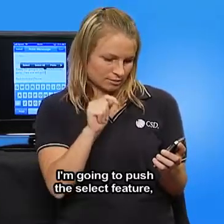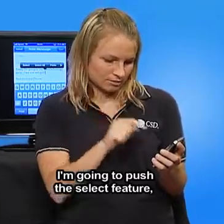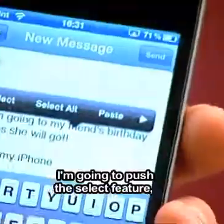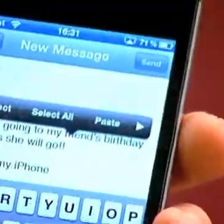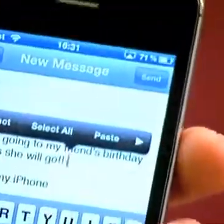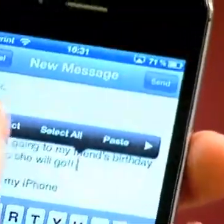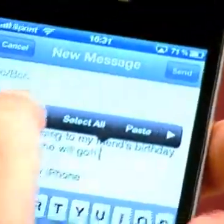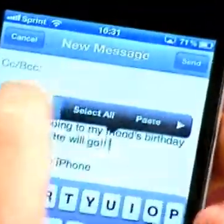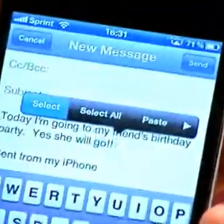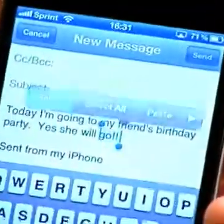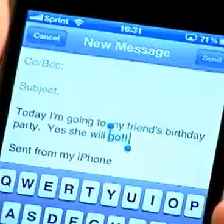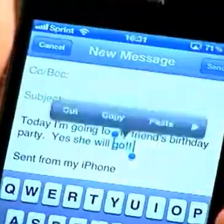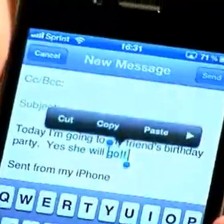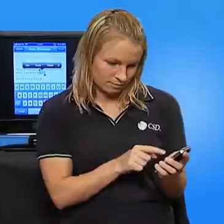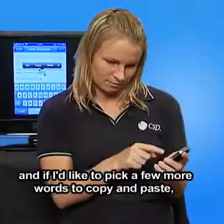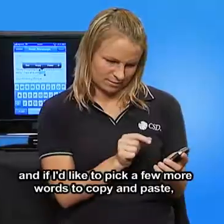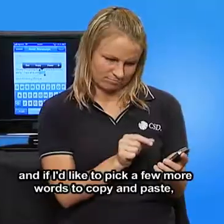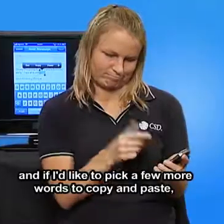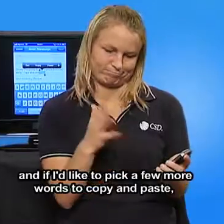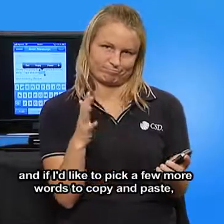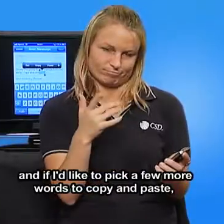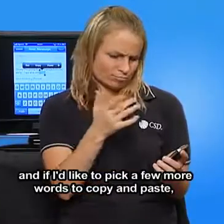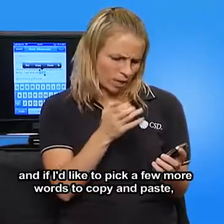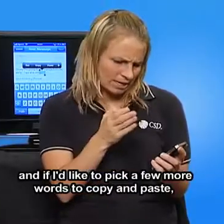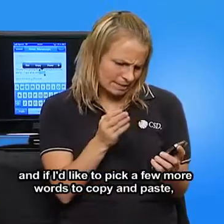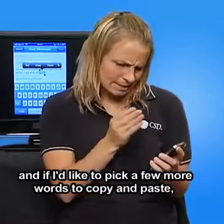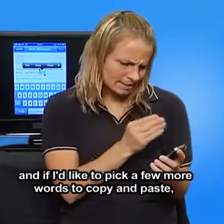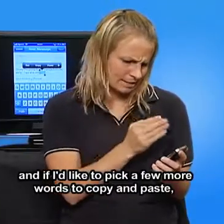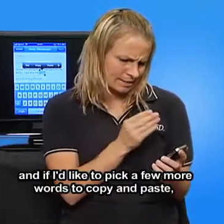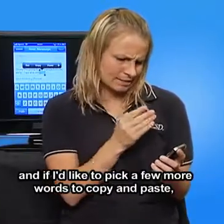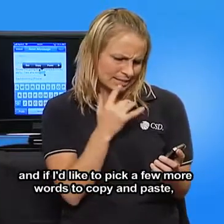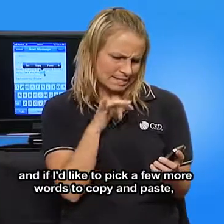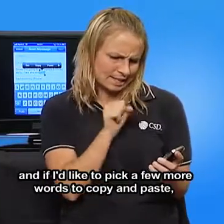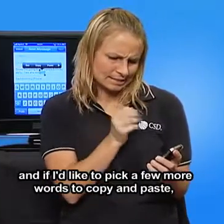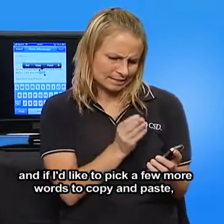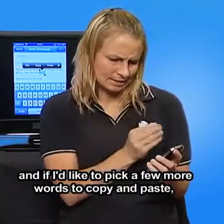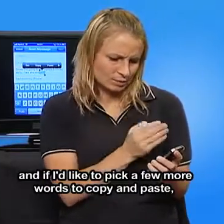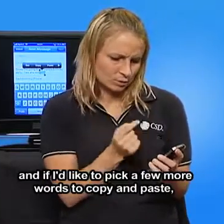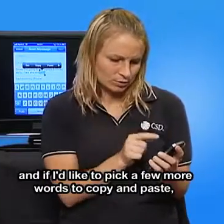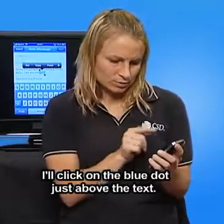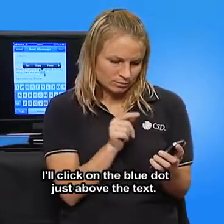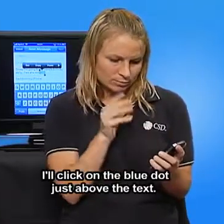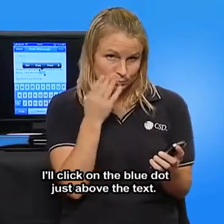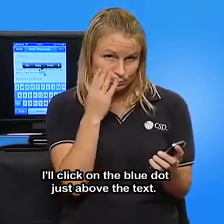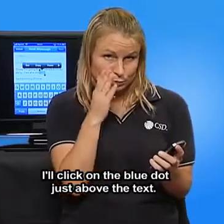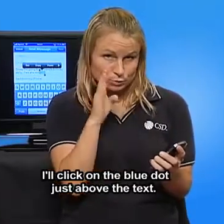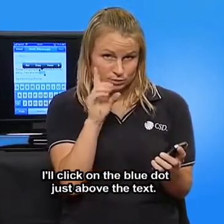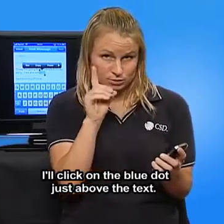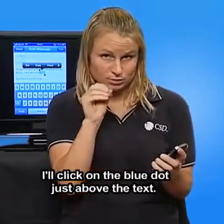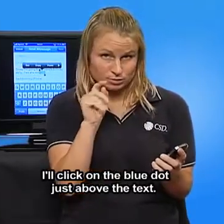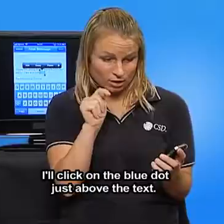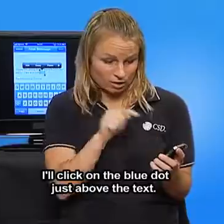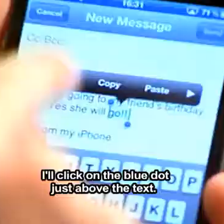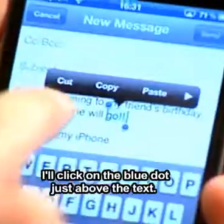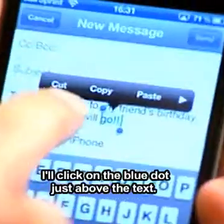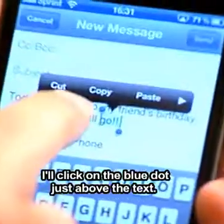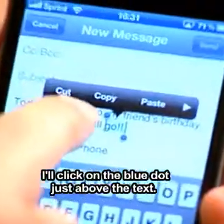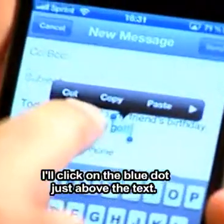feature. And if I'd like to pick a few more words to copy and paste, I'll click on the blue dot just above the